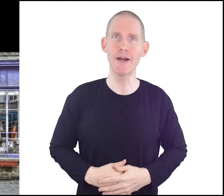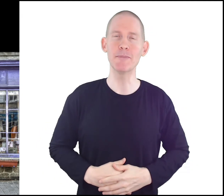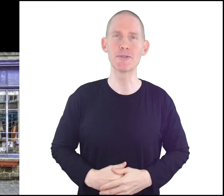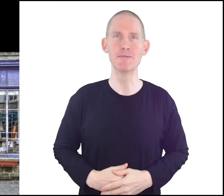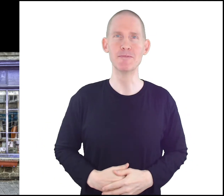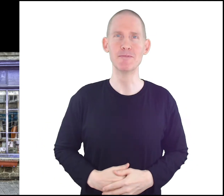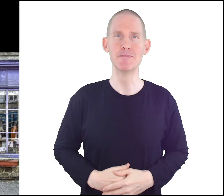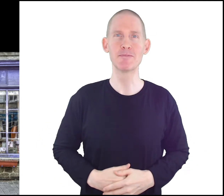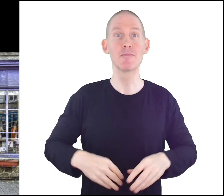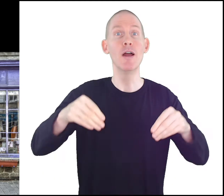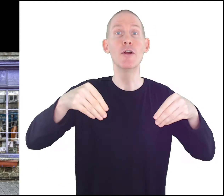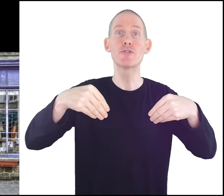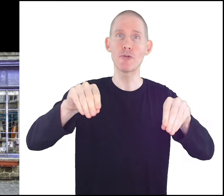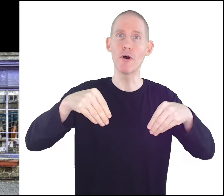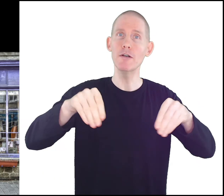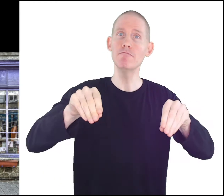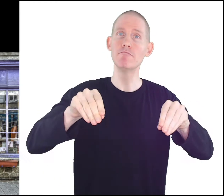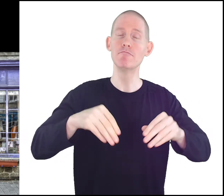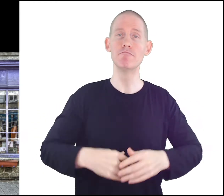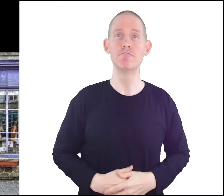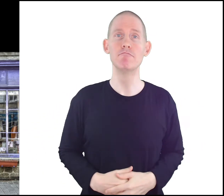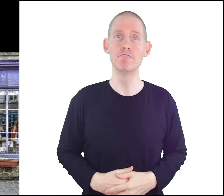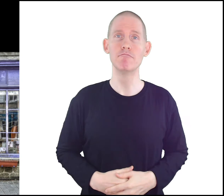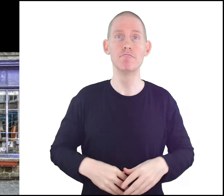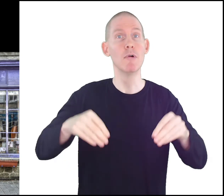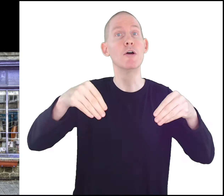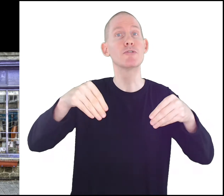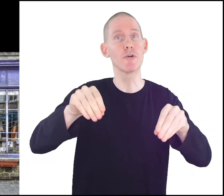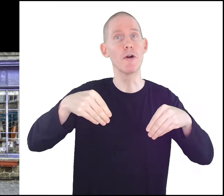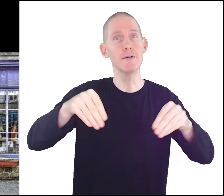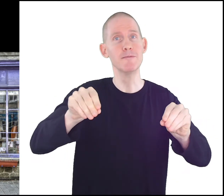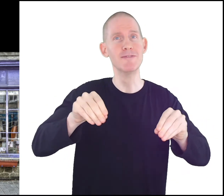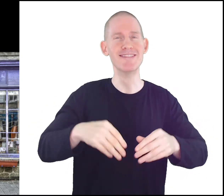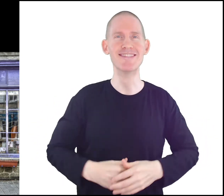times. Store. Store.